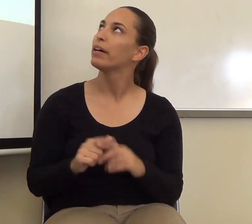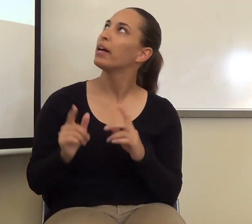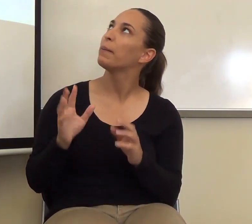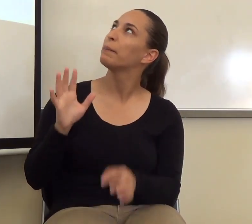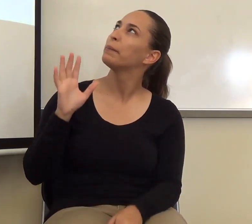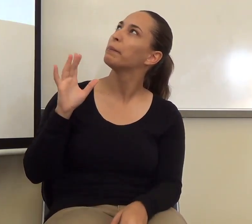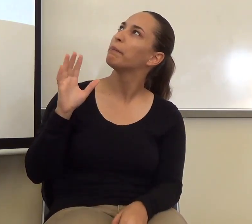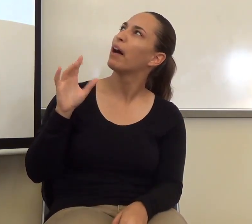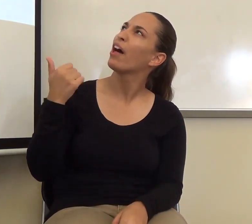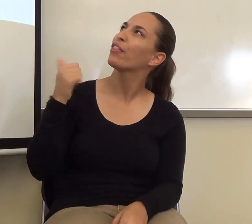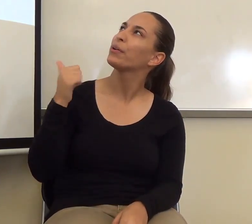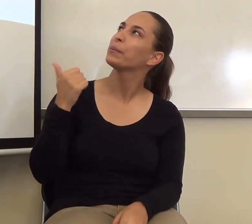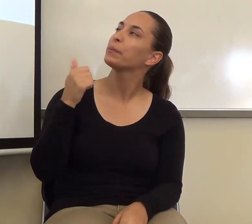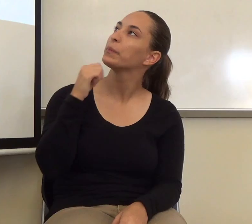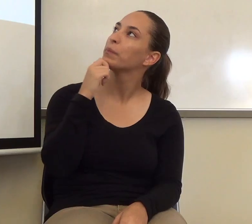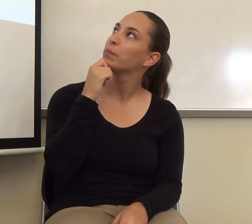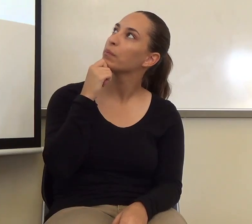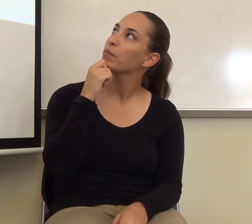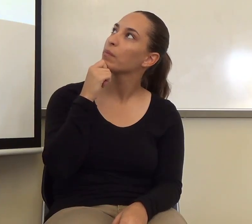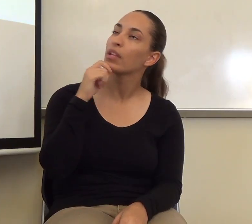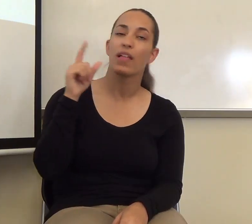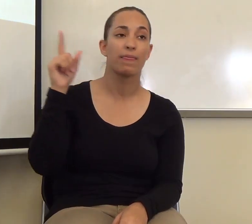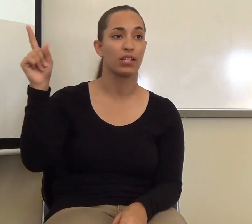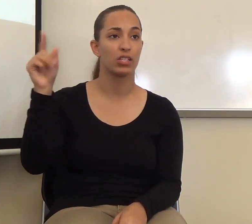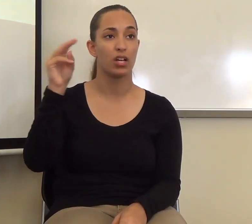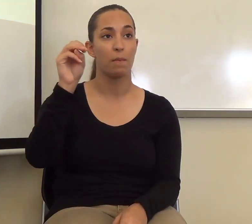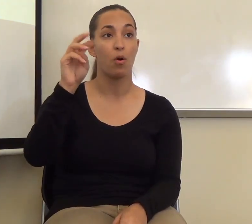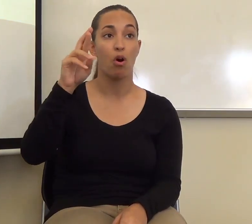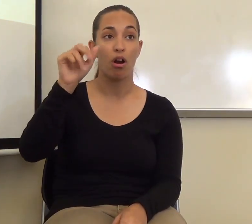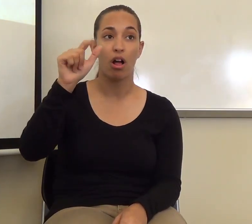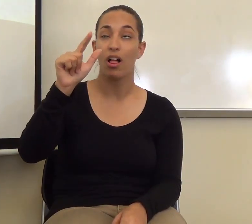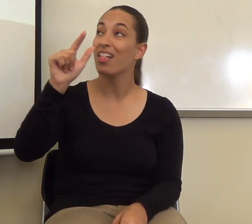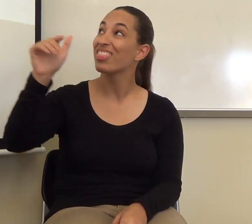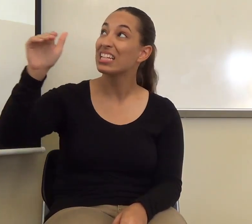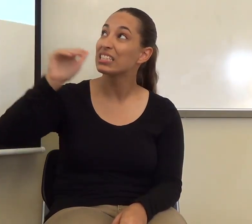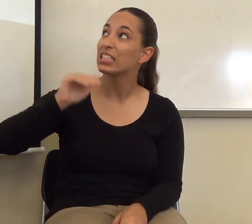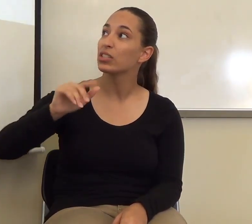thing. This is moral. The next question.